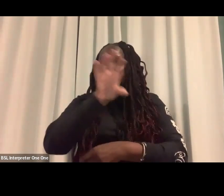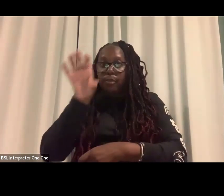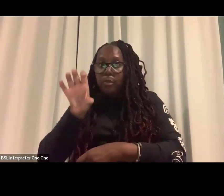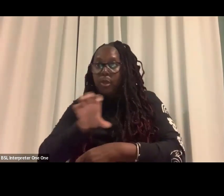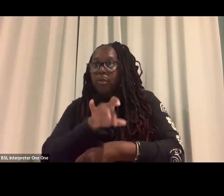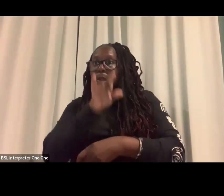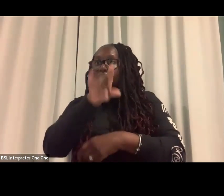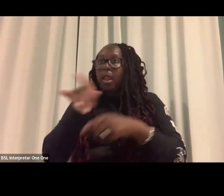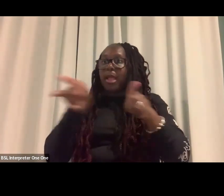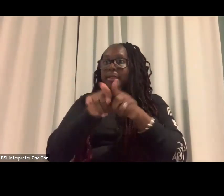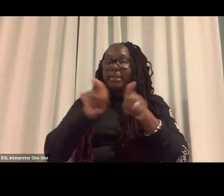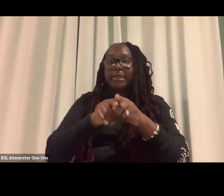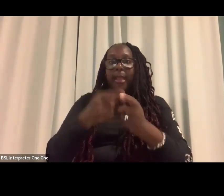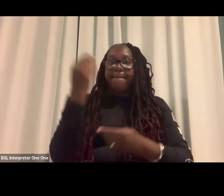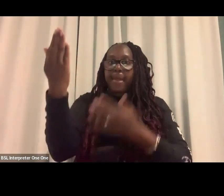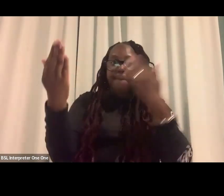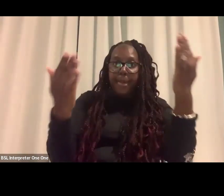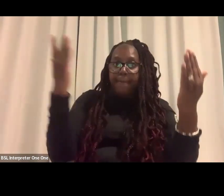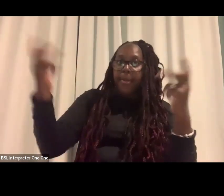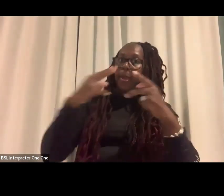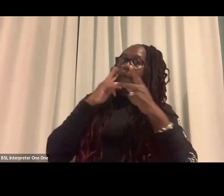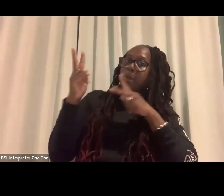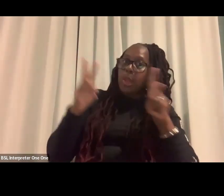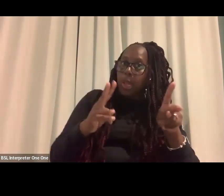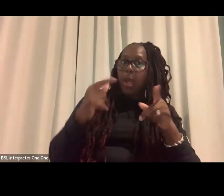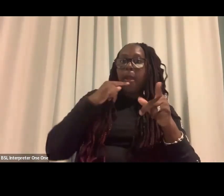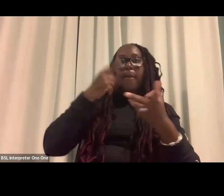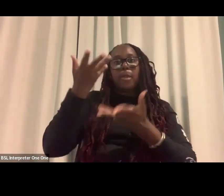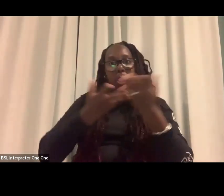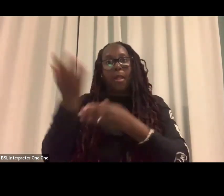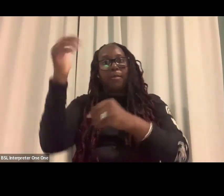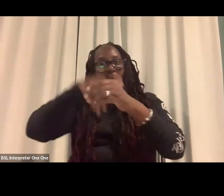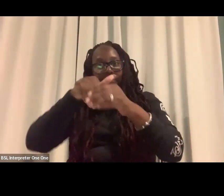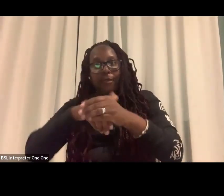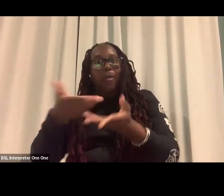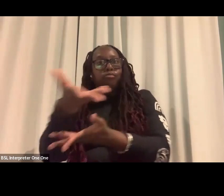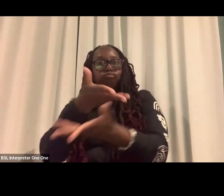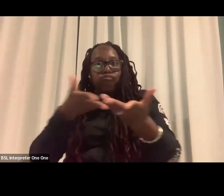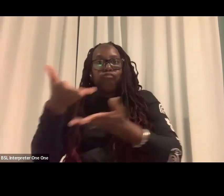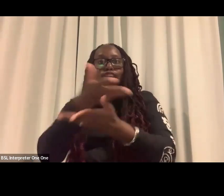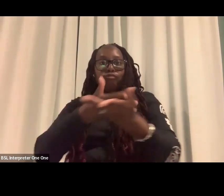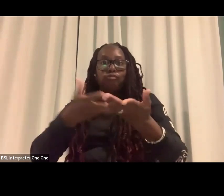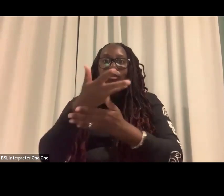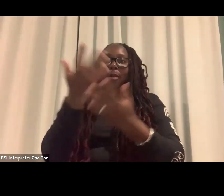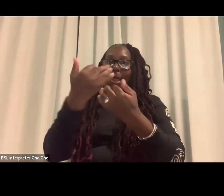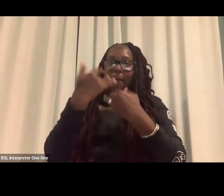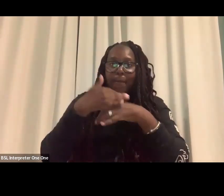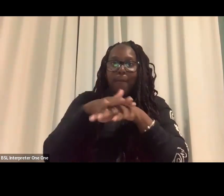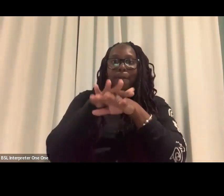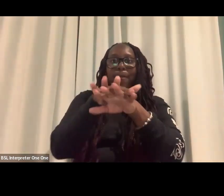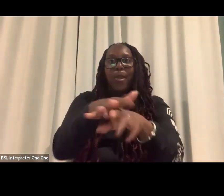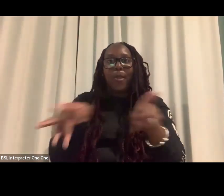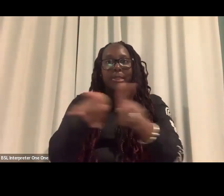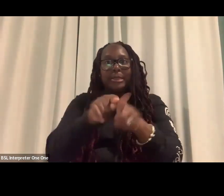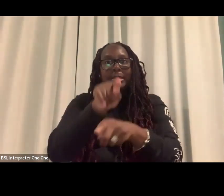life-size donut exhibition made to allow participants and citizens to immerse themselves in the concept of